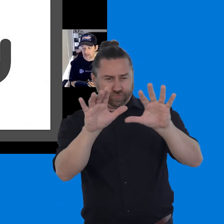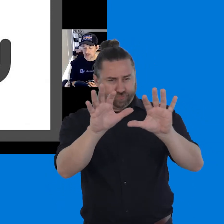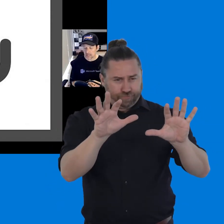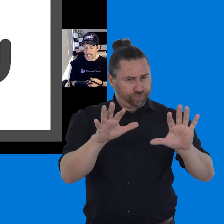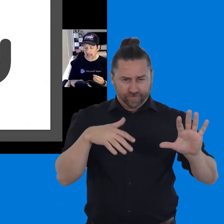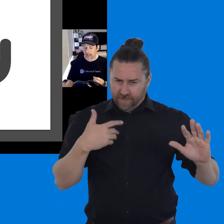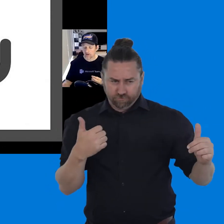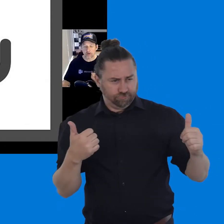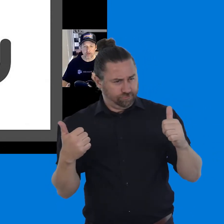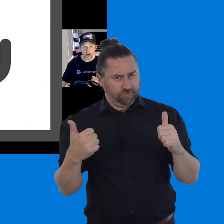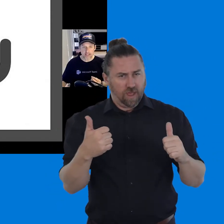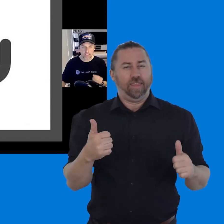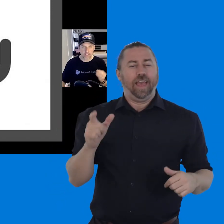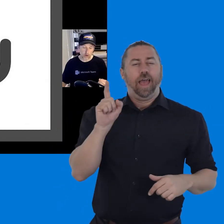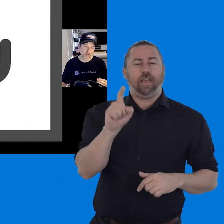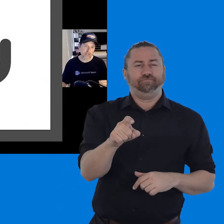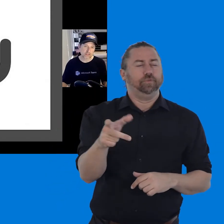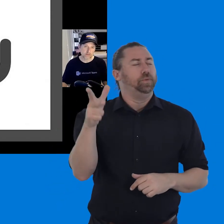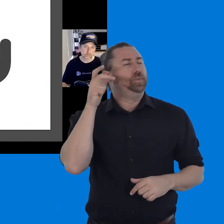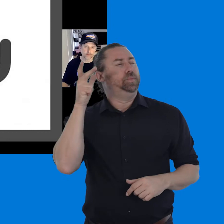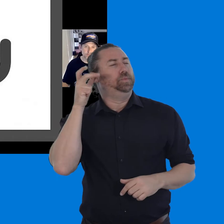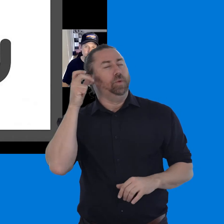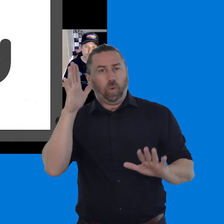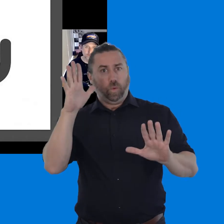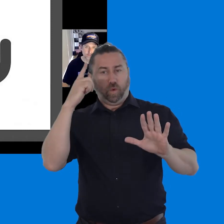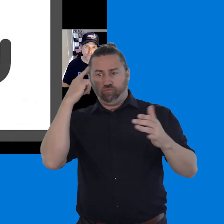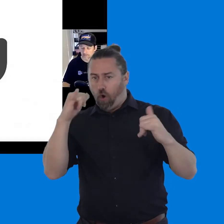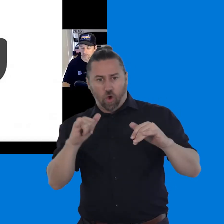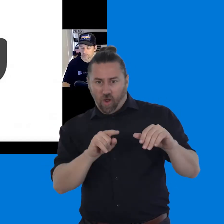them in the editing and revising process.